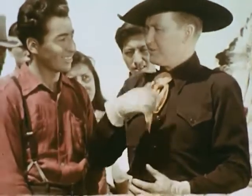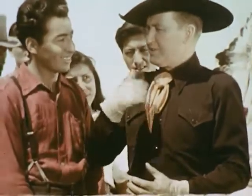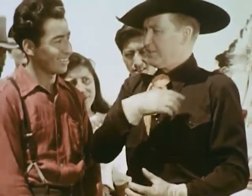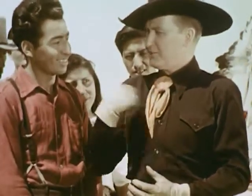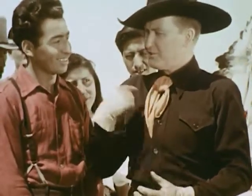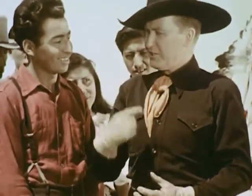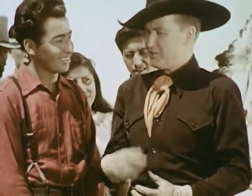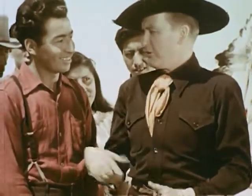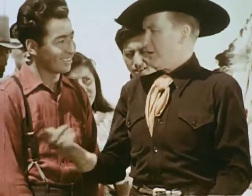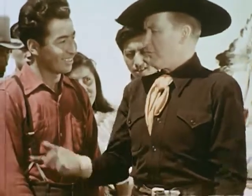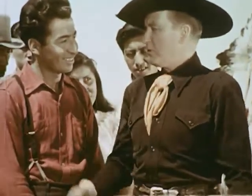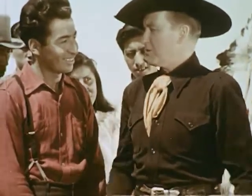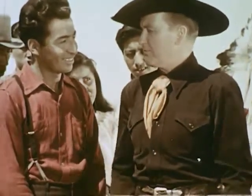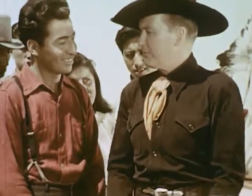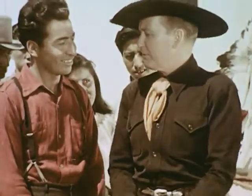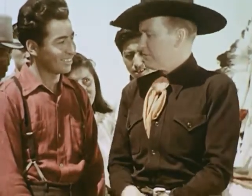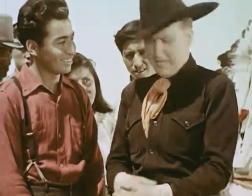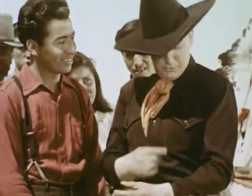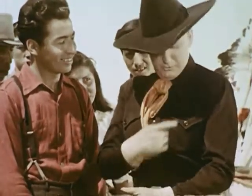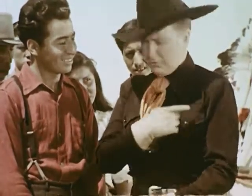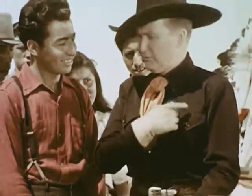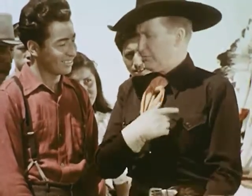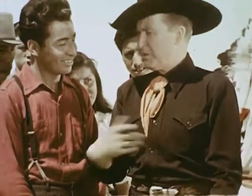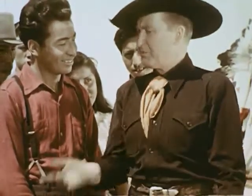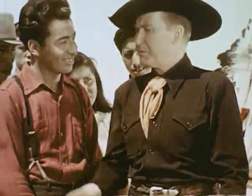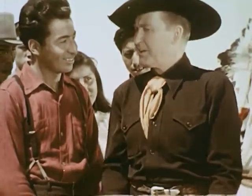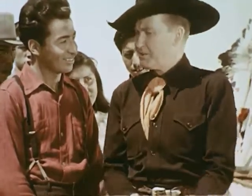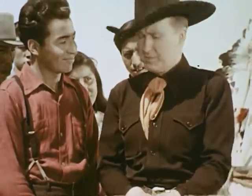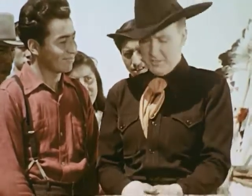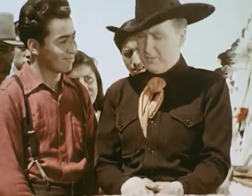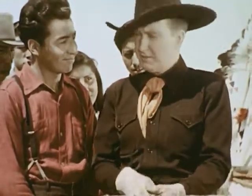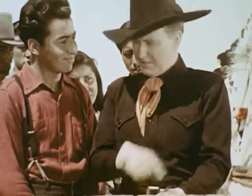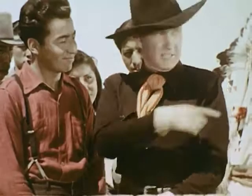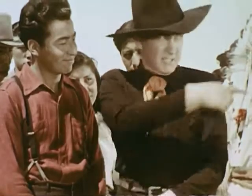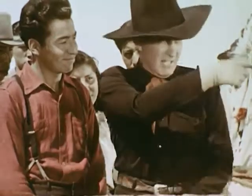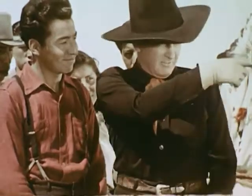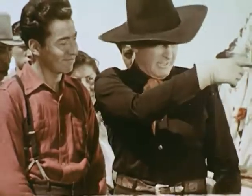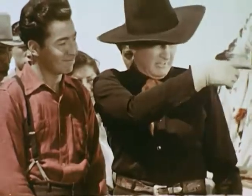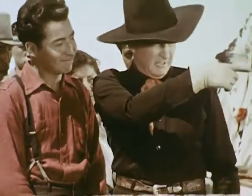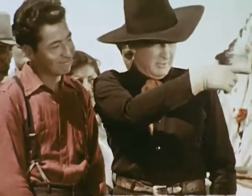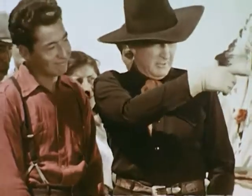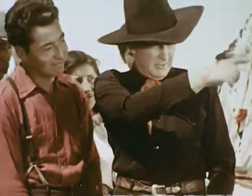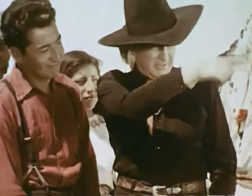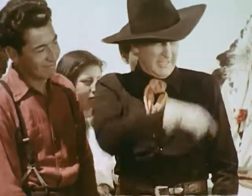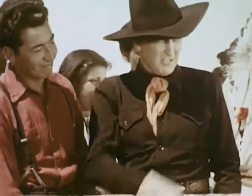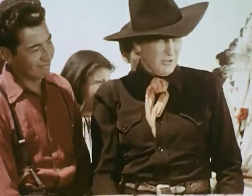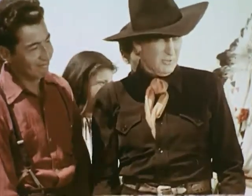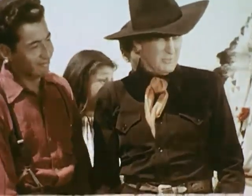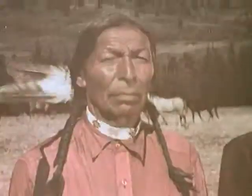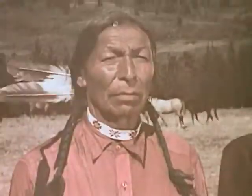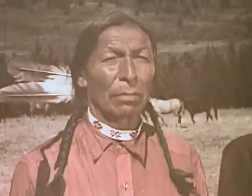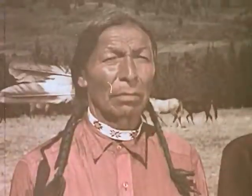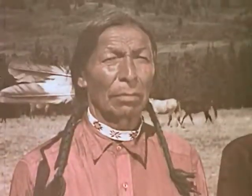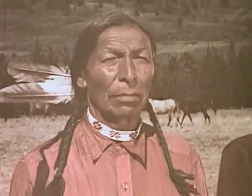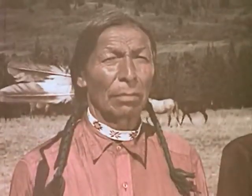tattoo in the design on the chest. Now, the Arapahoes haven't tattooed, for many, many years, but that's still the sign for that fellow. And that's Sioux.